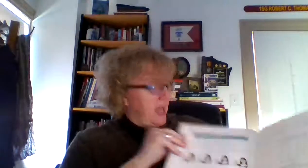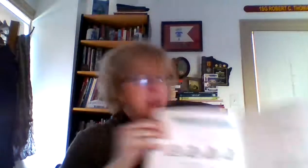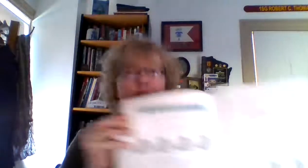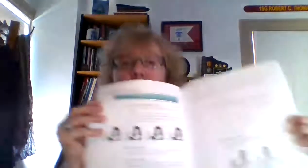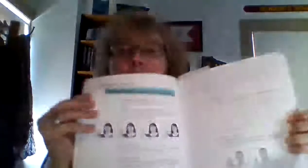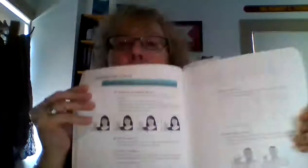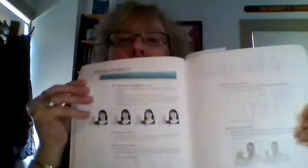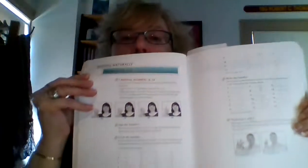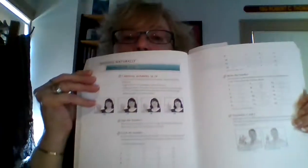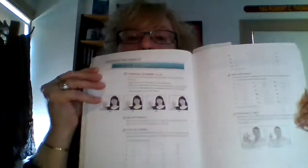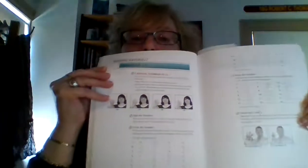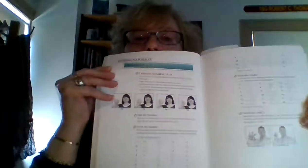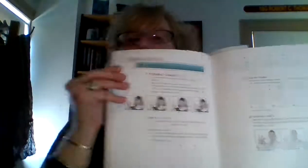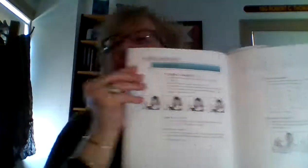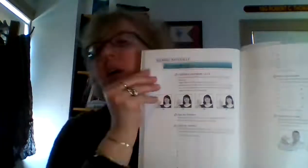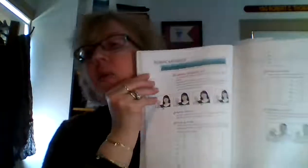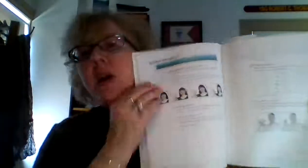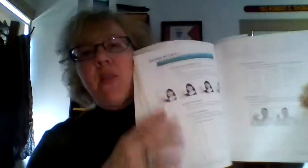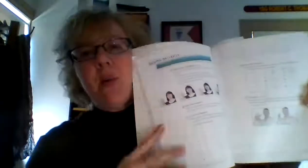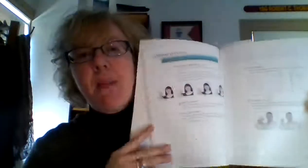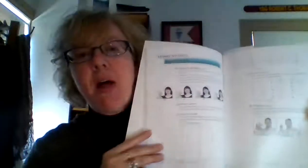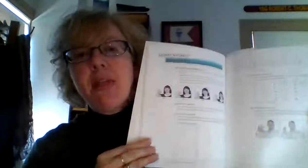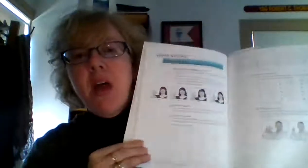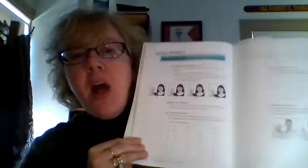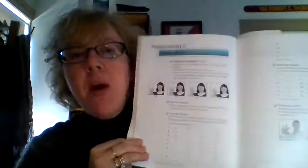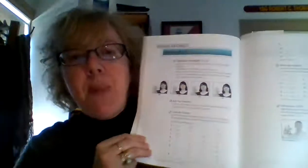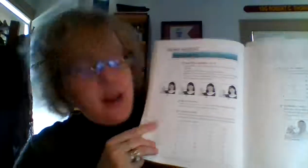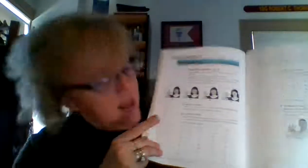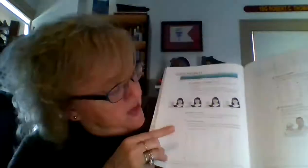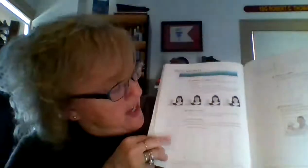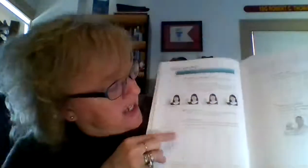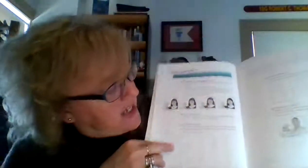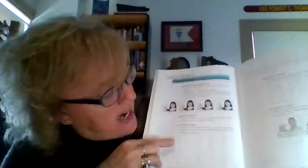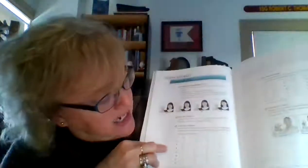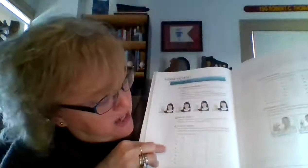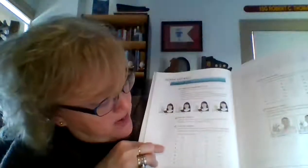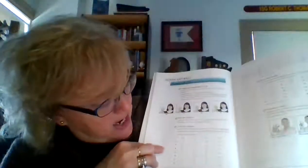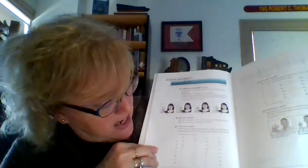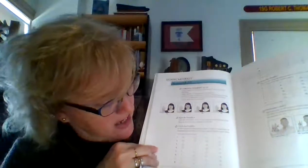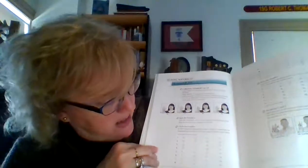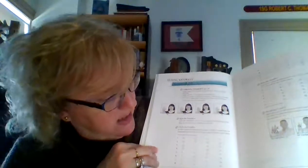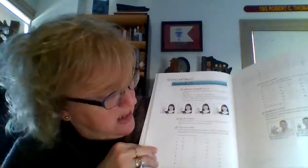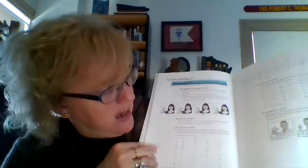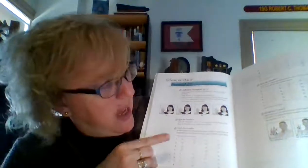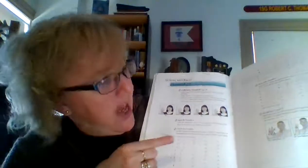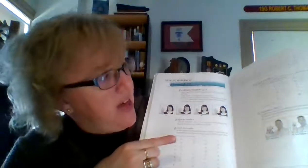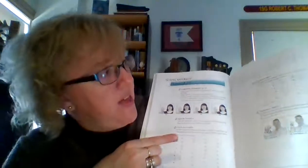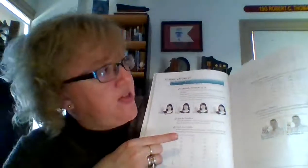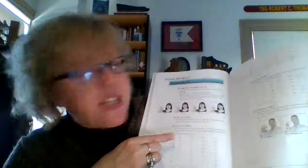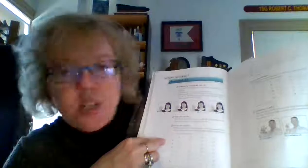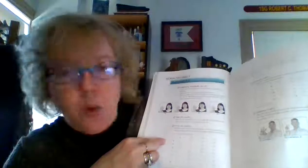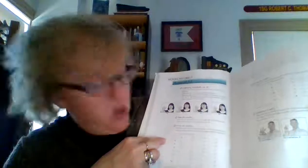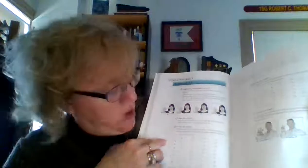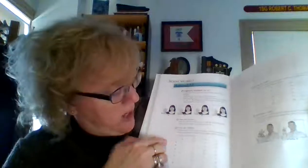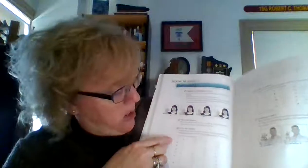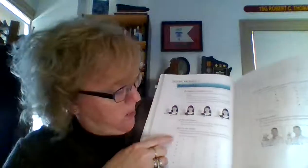on 2.2 here, I don't want to cover up my mouth, but this is an activity. This is what you're doing. You're